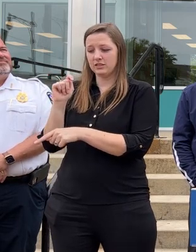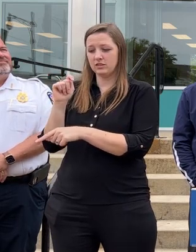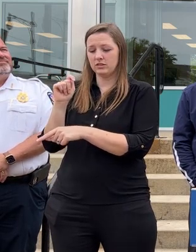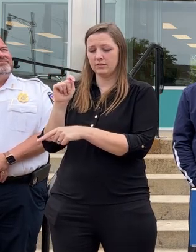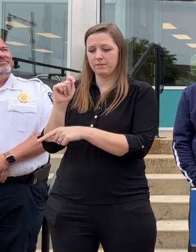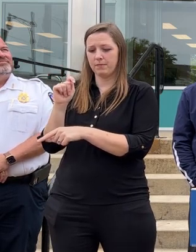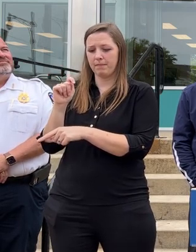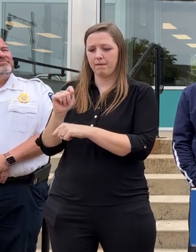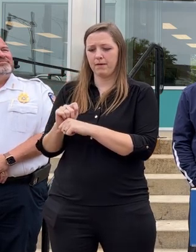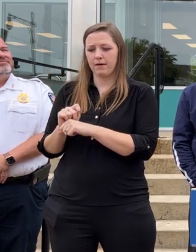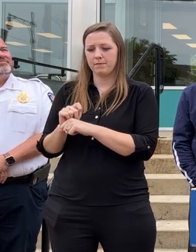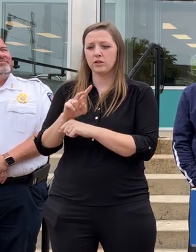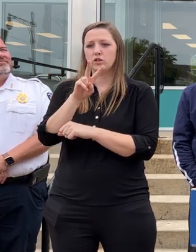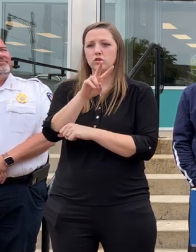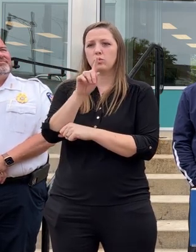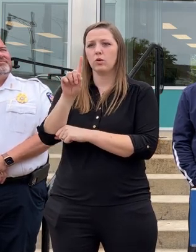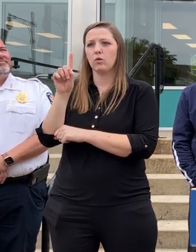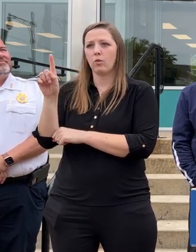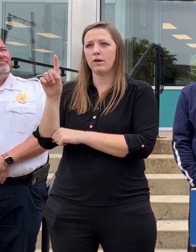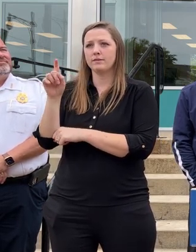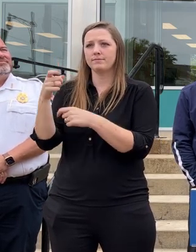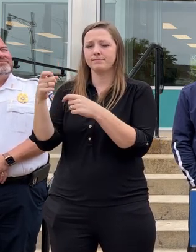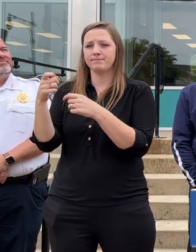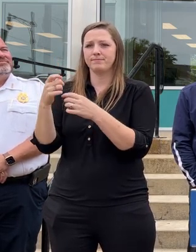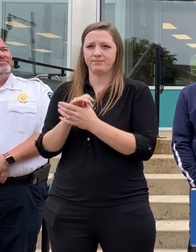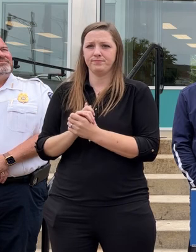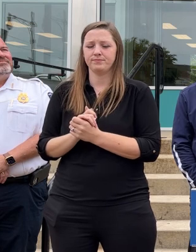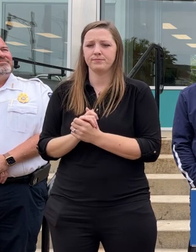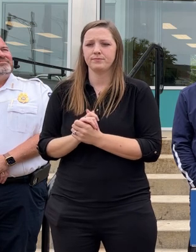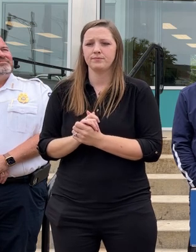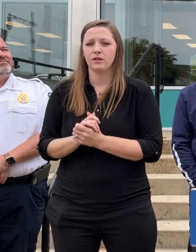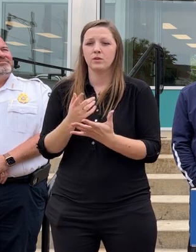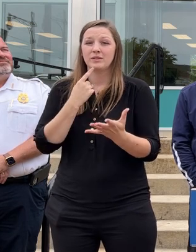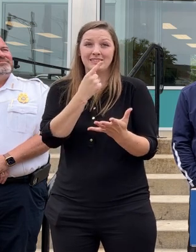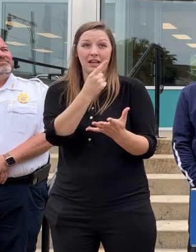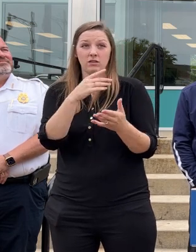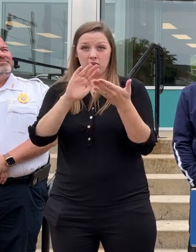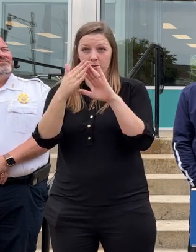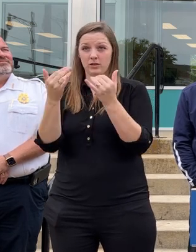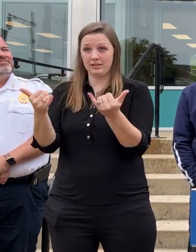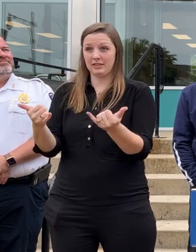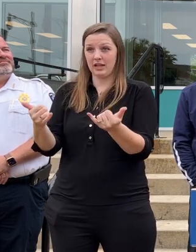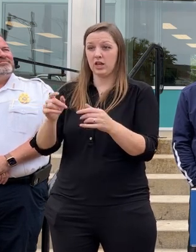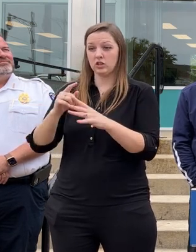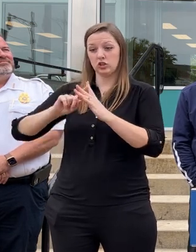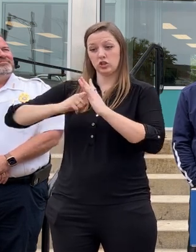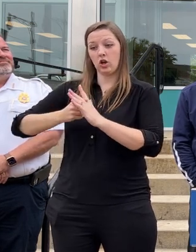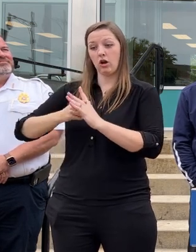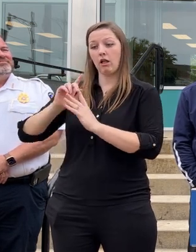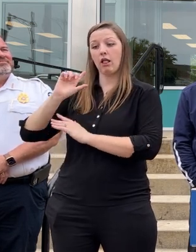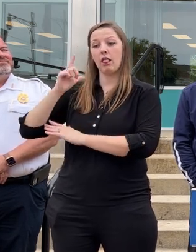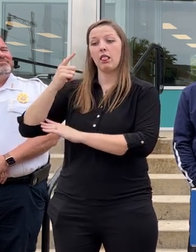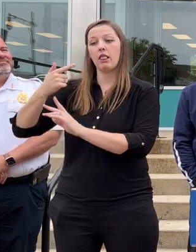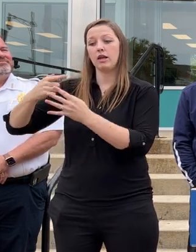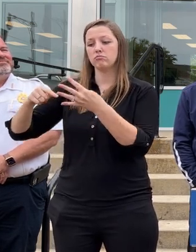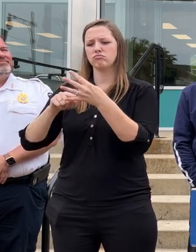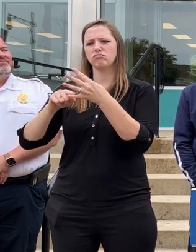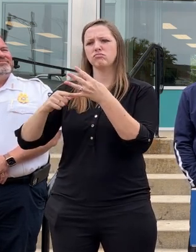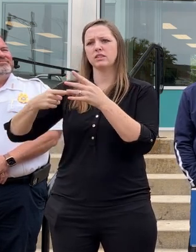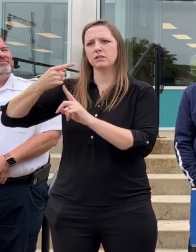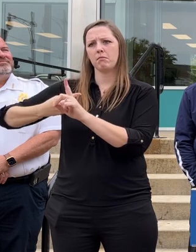throughout our 211 network. And so what we are telling the community today is that starting later this month, in addition to